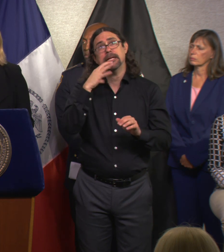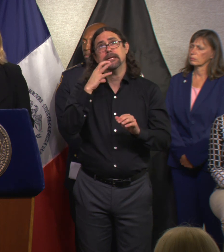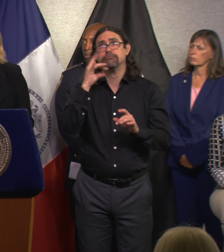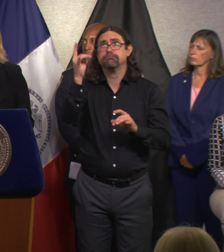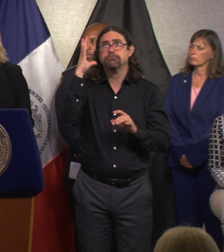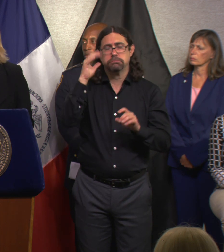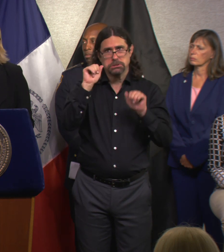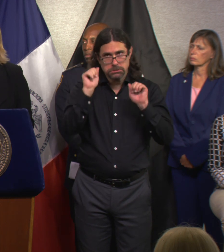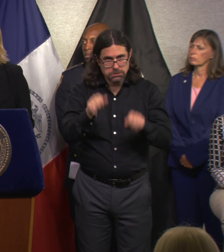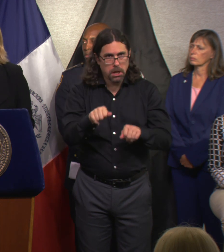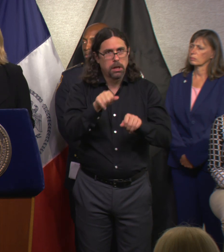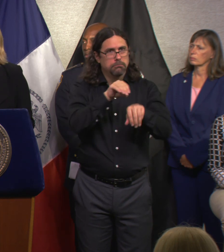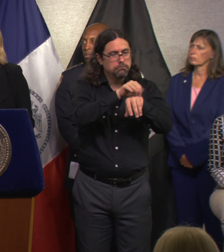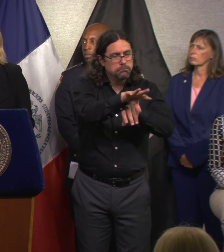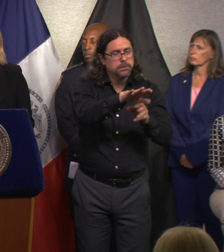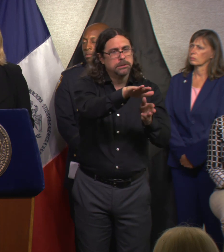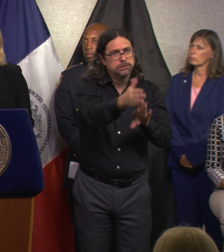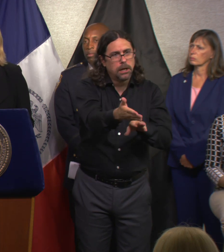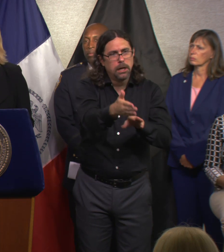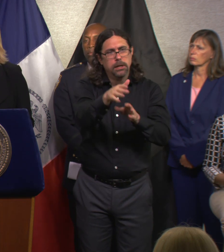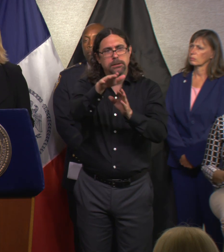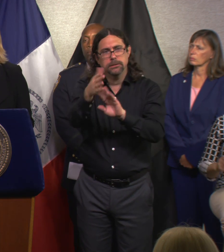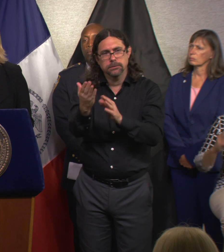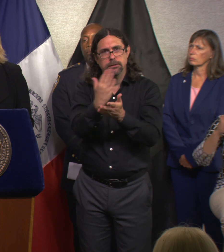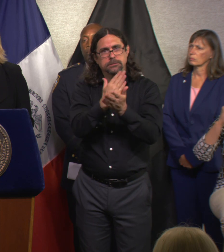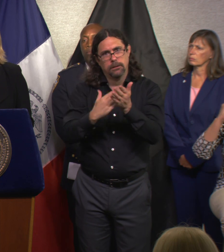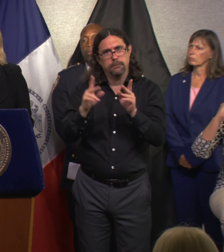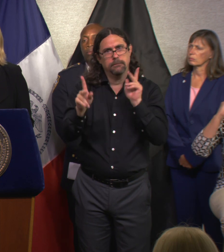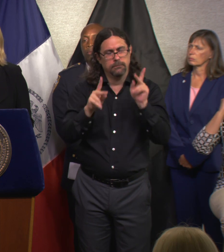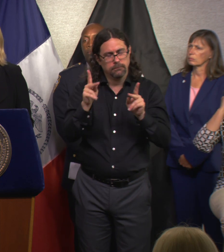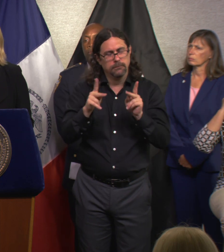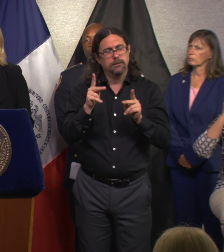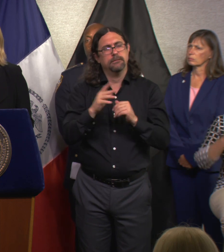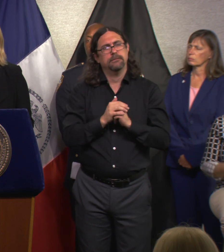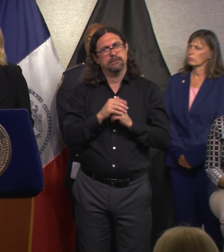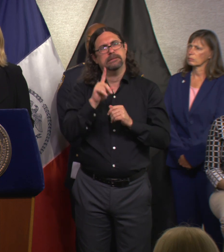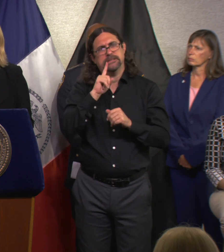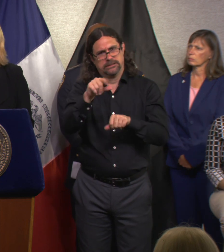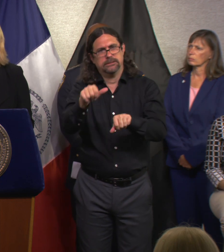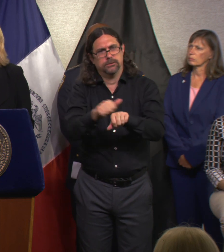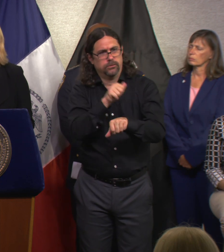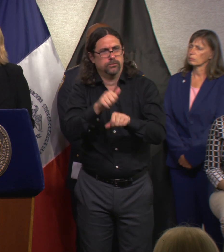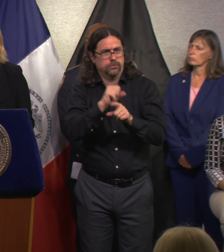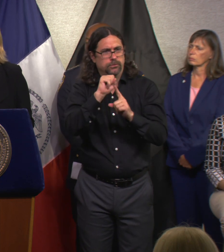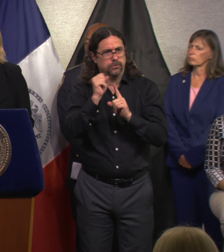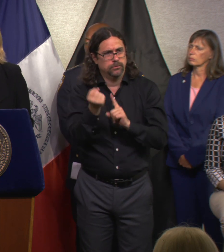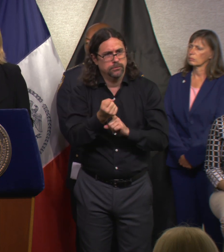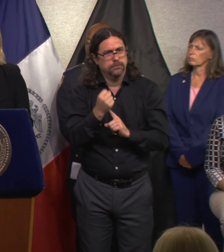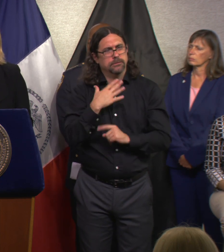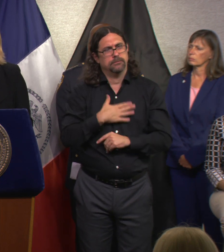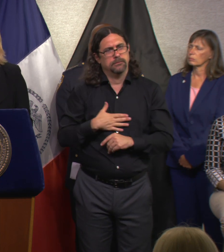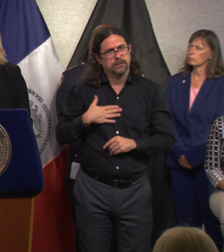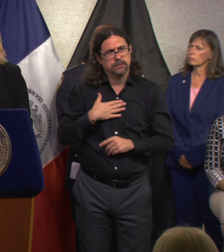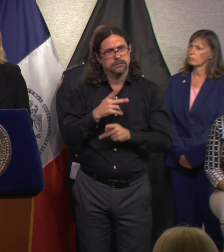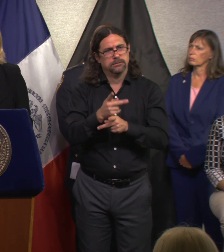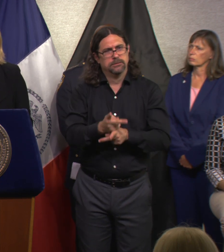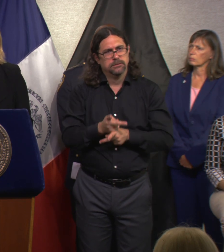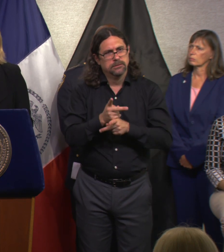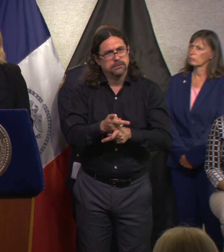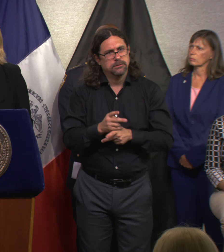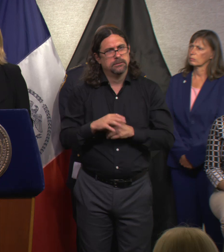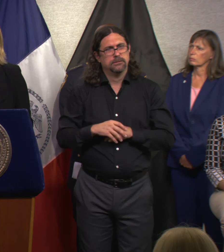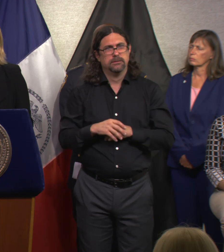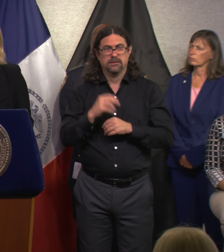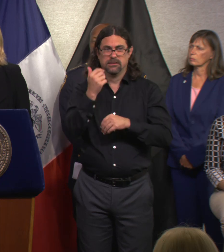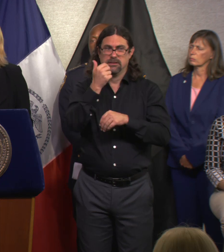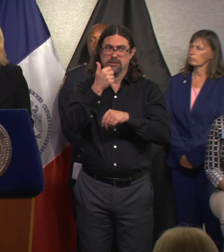The temperatures that are forecast, as the mayor stated, for the weekend are very hot, with a heat index well above 100 degrees as we get into